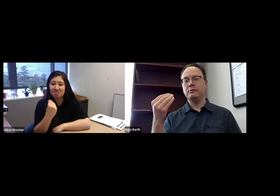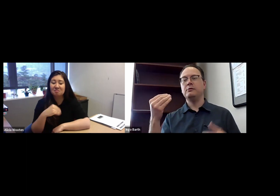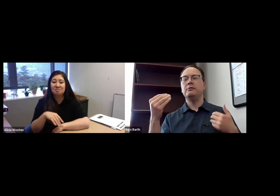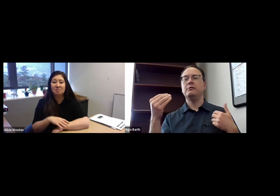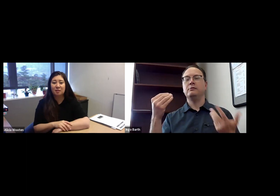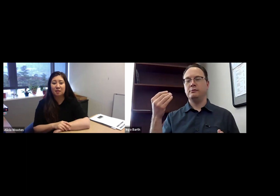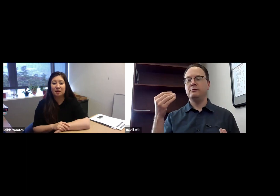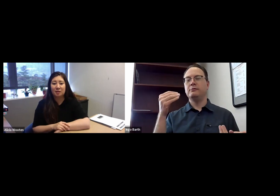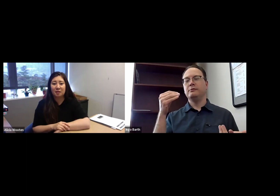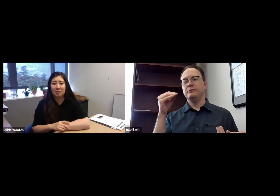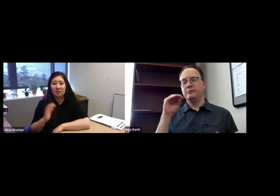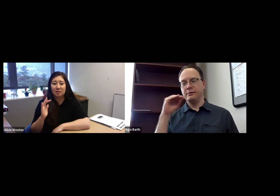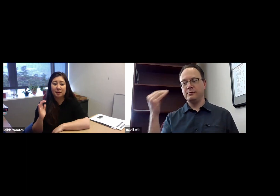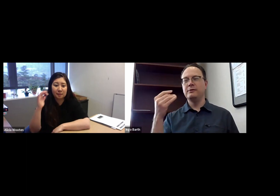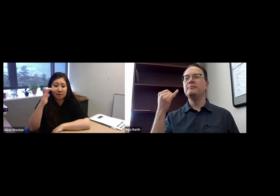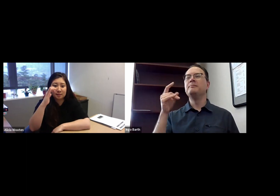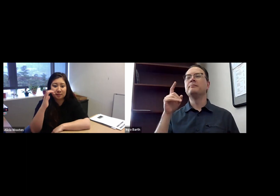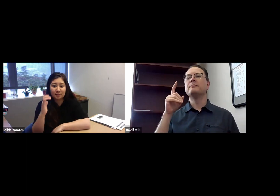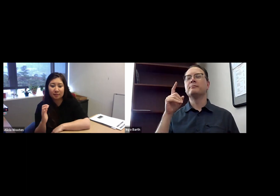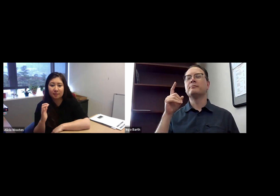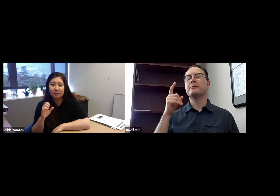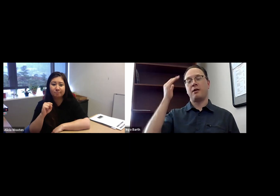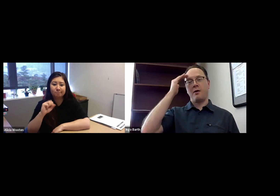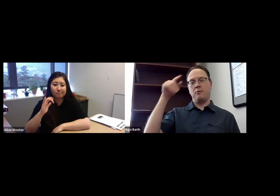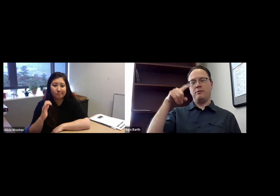I think maybe you could for Saturn.